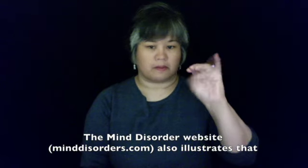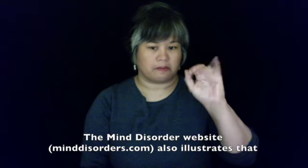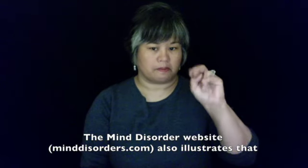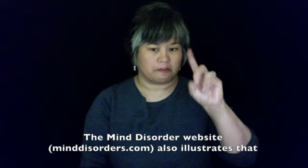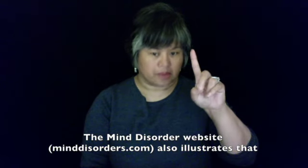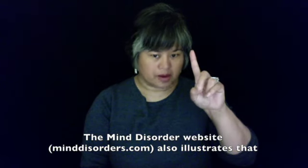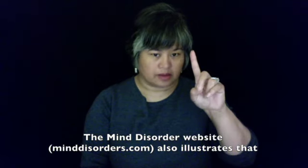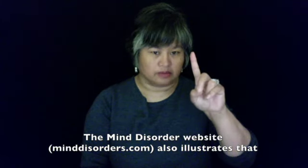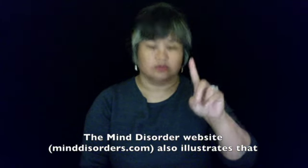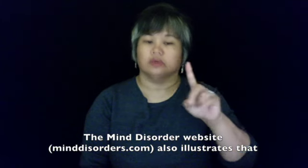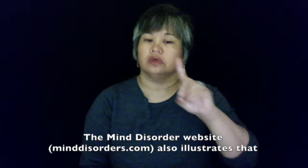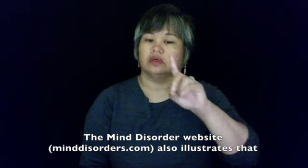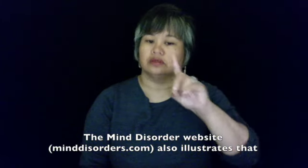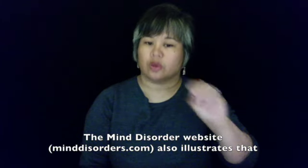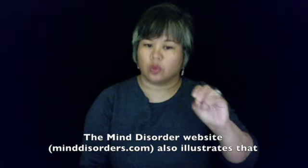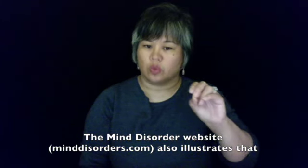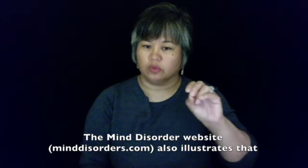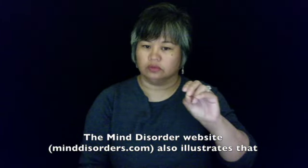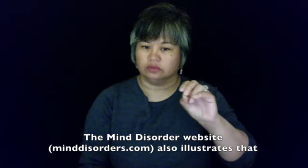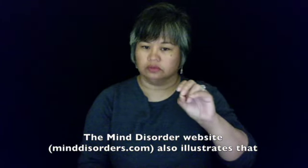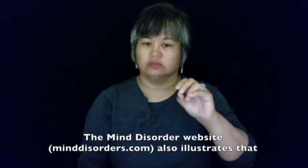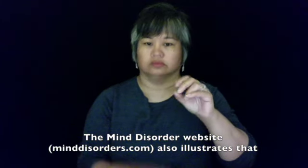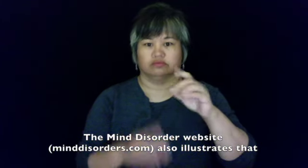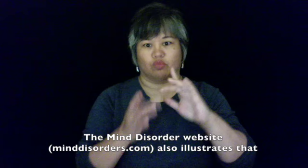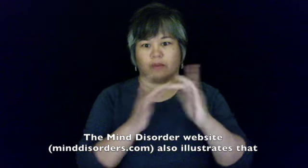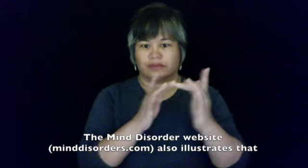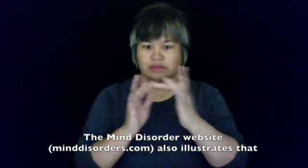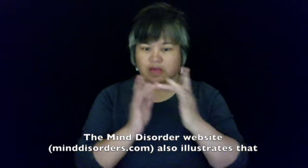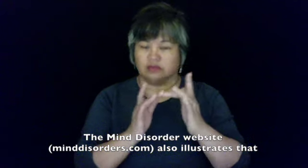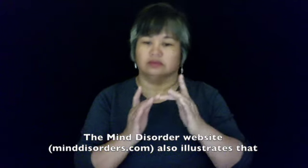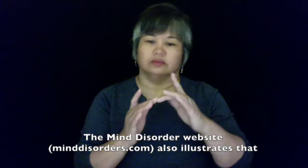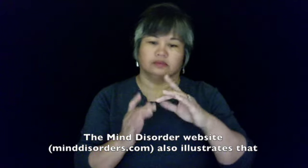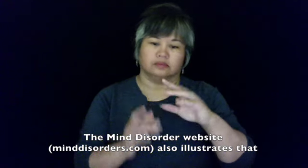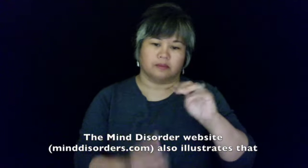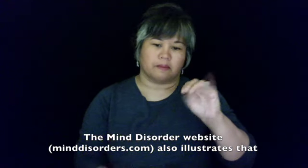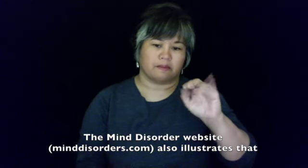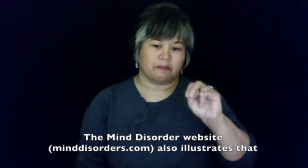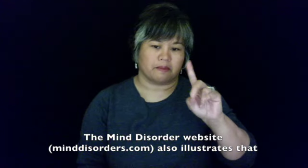The Mind Disorder website, minddisorders.com, also illustrates that